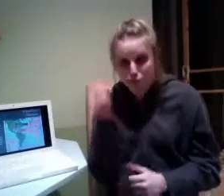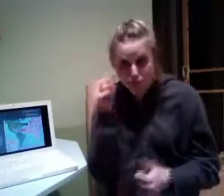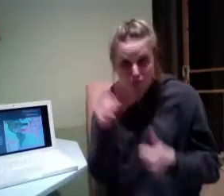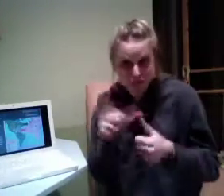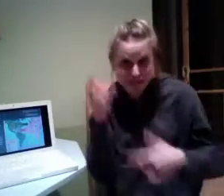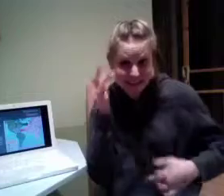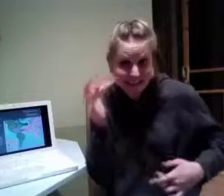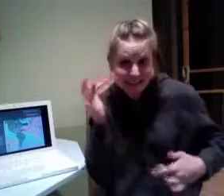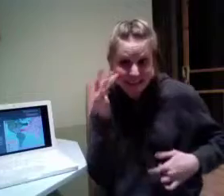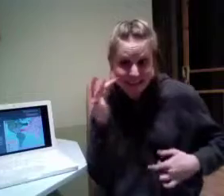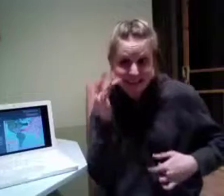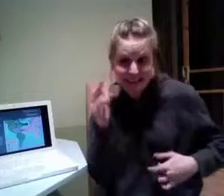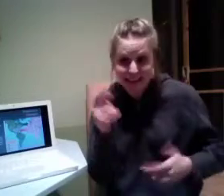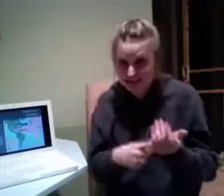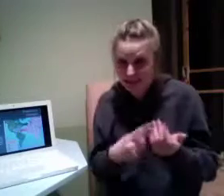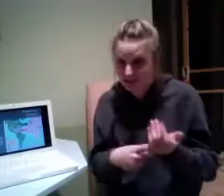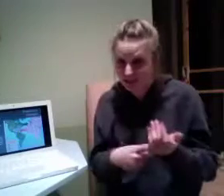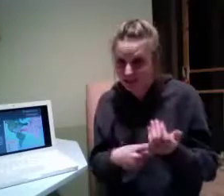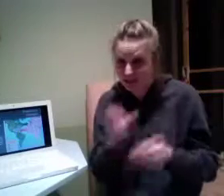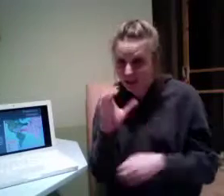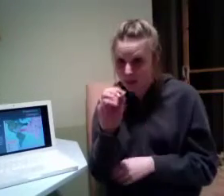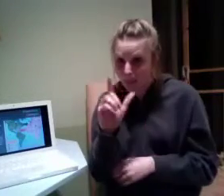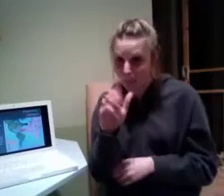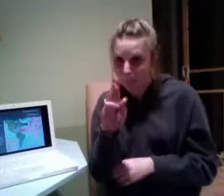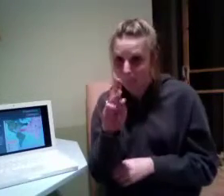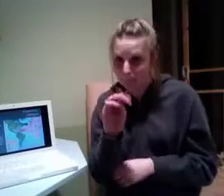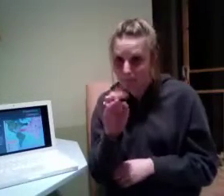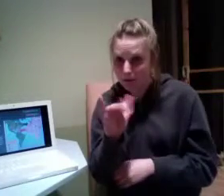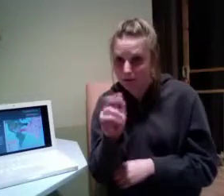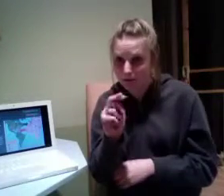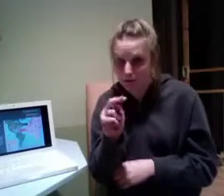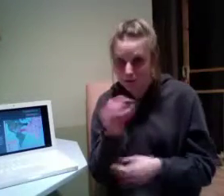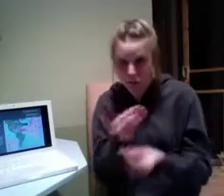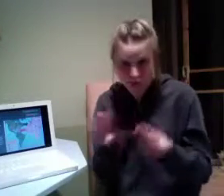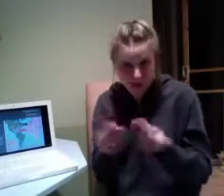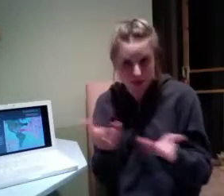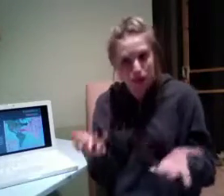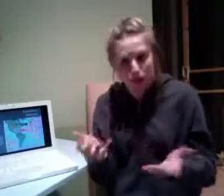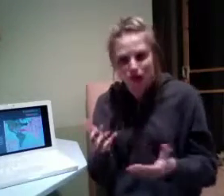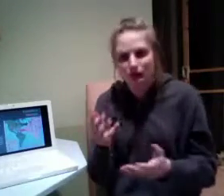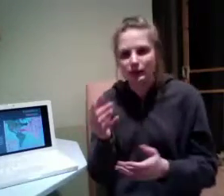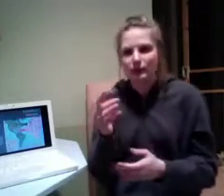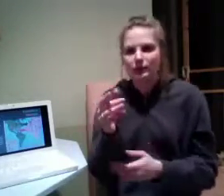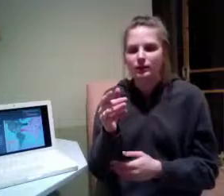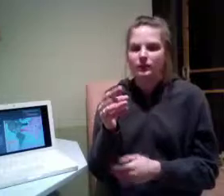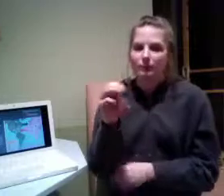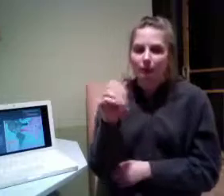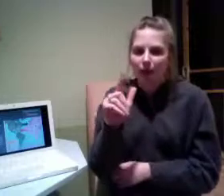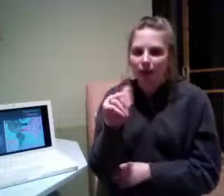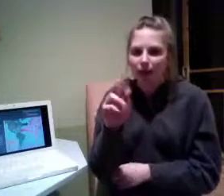the Columbian Exchange. Diseases like malaria, smallpox, and measles. Well, when those come